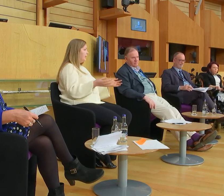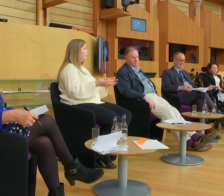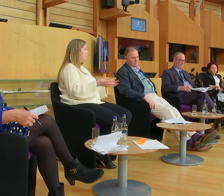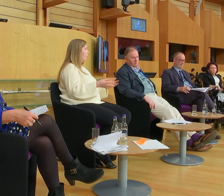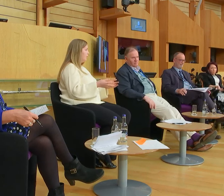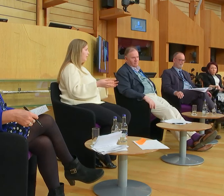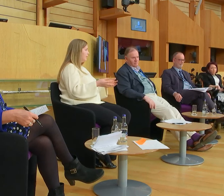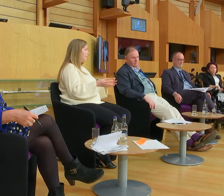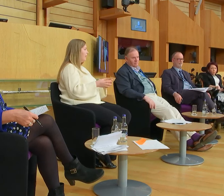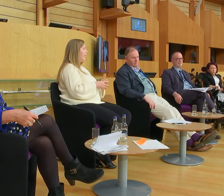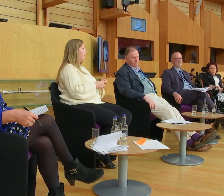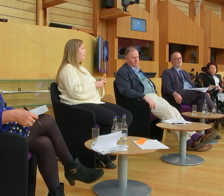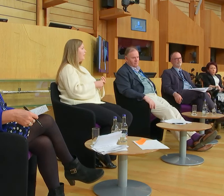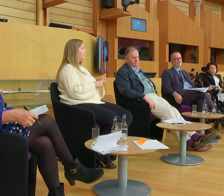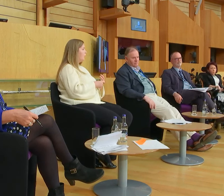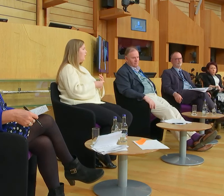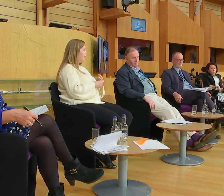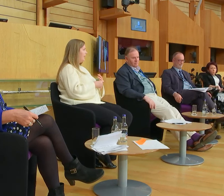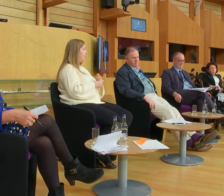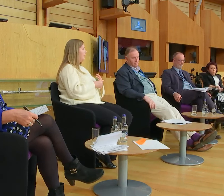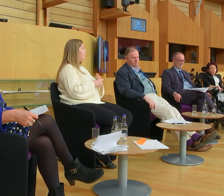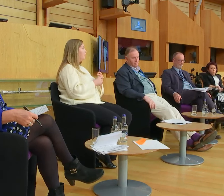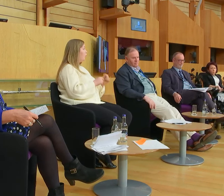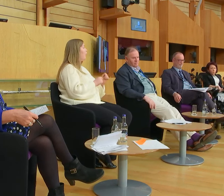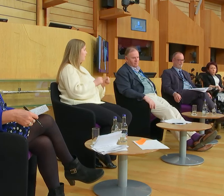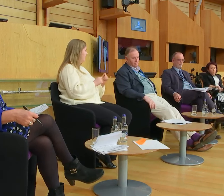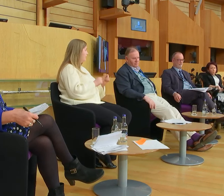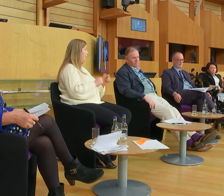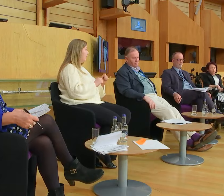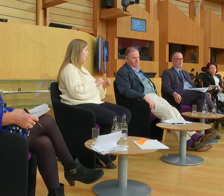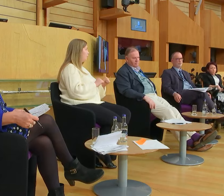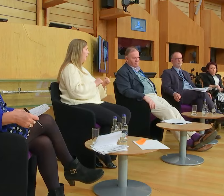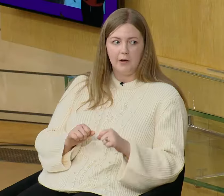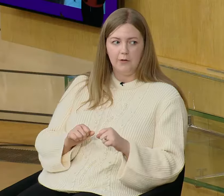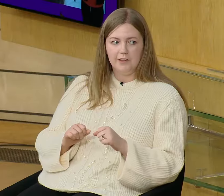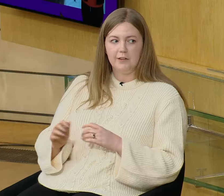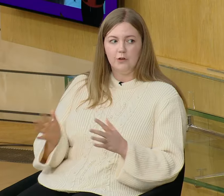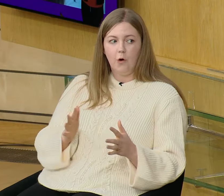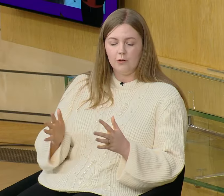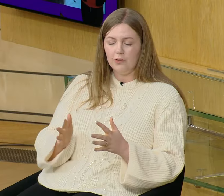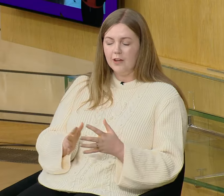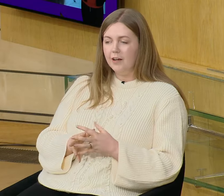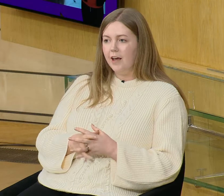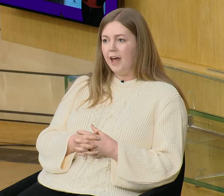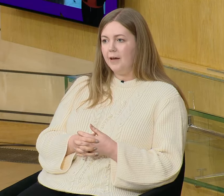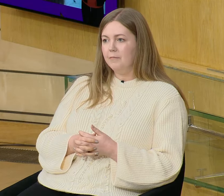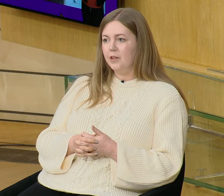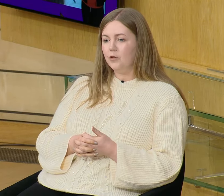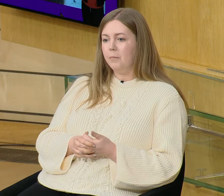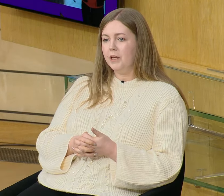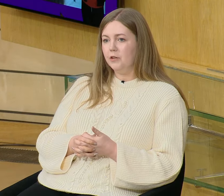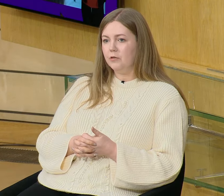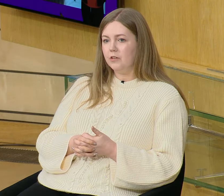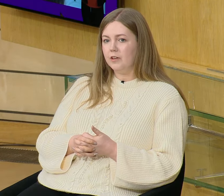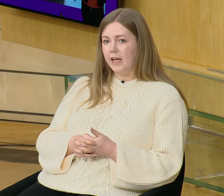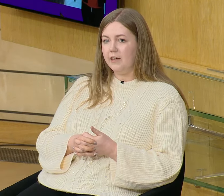in mainstream politics. And I think that's one thing that we would all have to keep a very close eye on, that it's